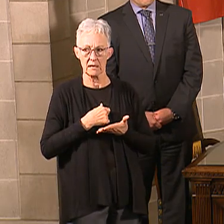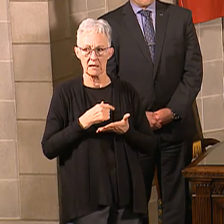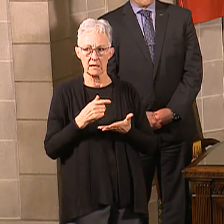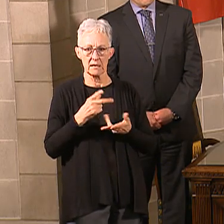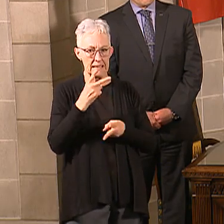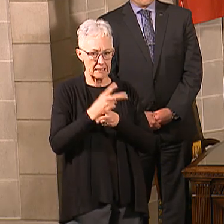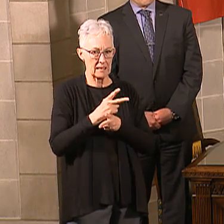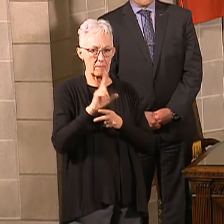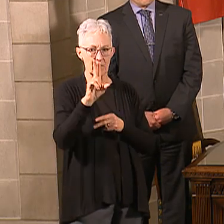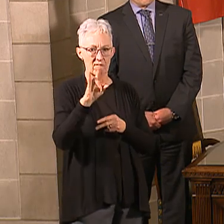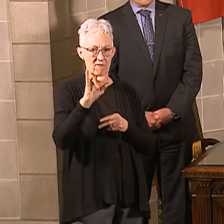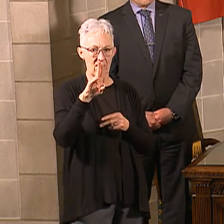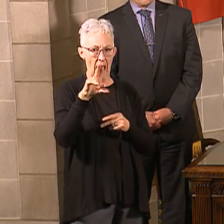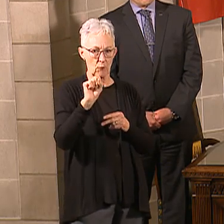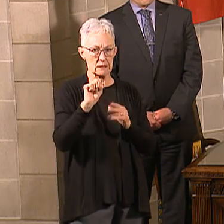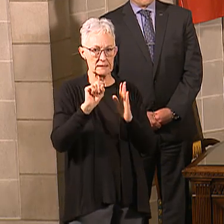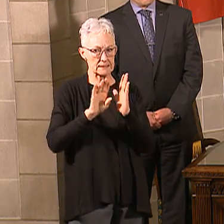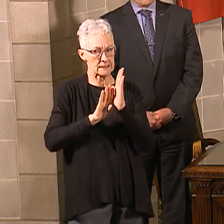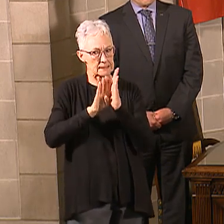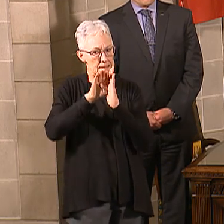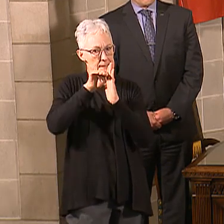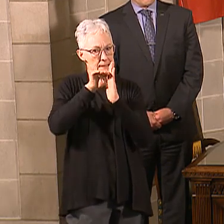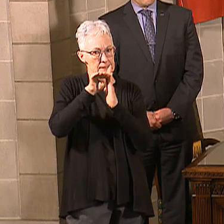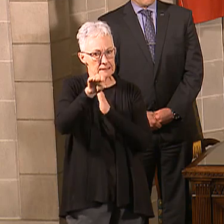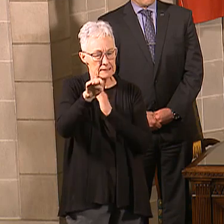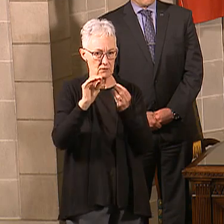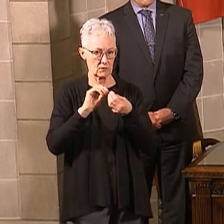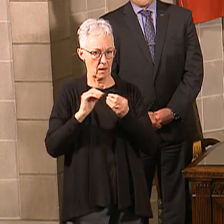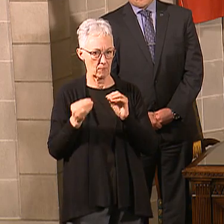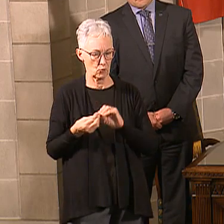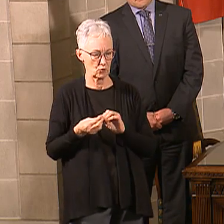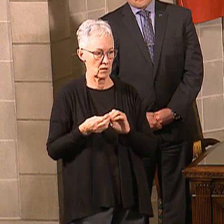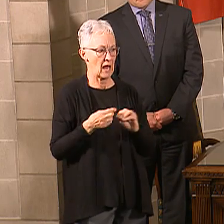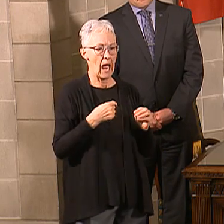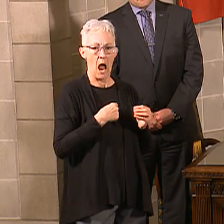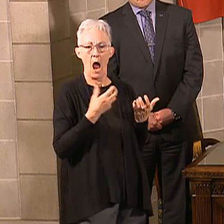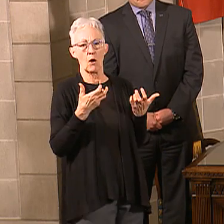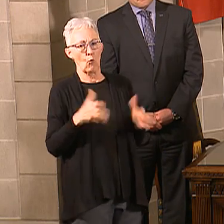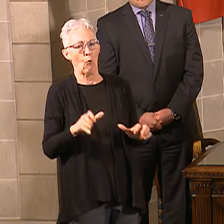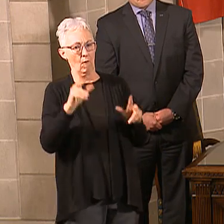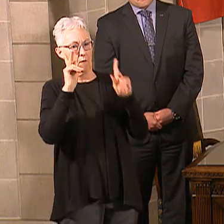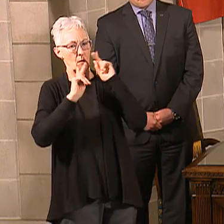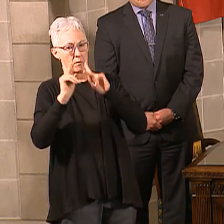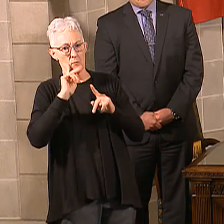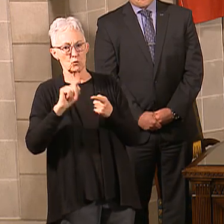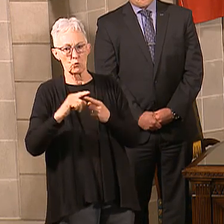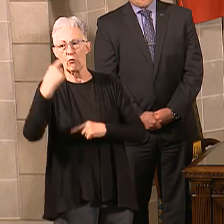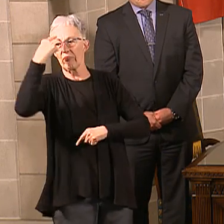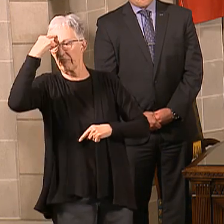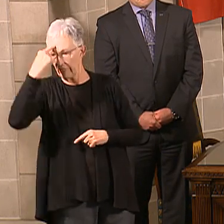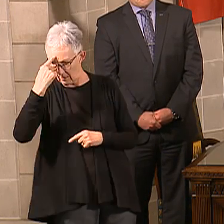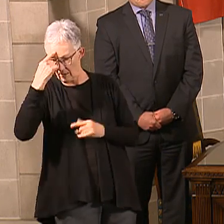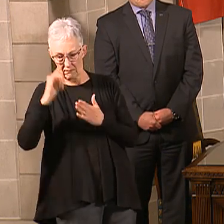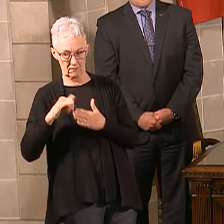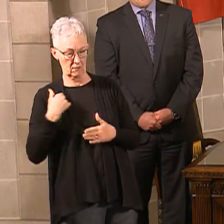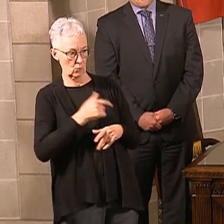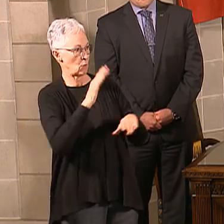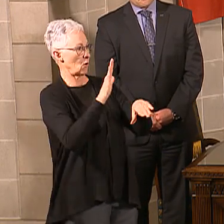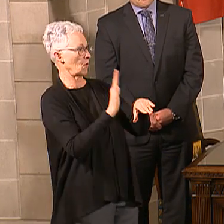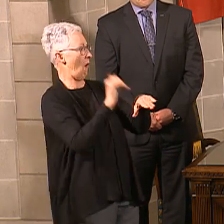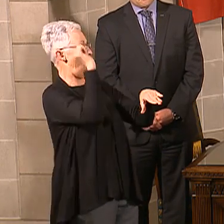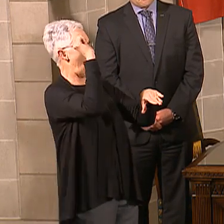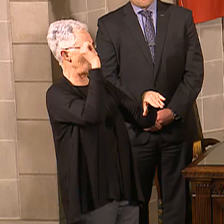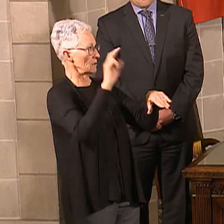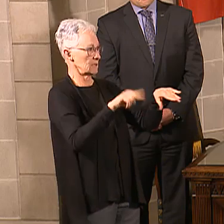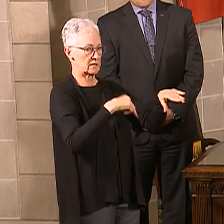that somehow the National Guard is going to be called out to enforce martial law. There are no discussions about that whatsoever. That is